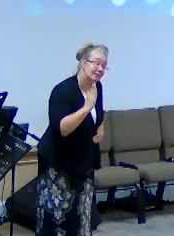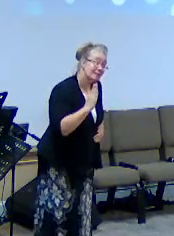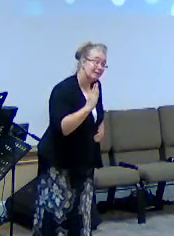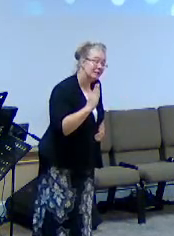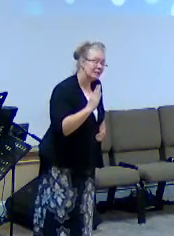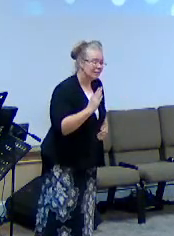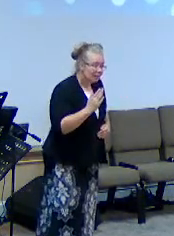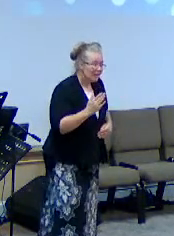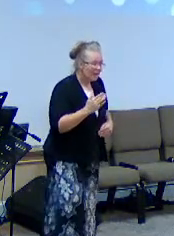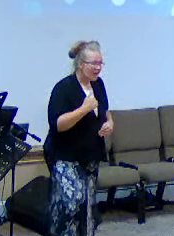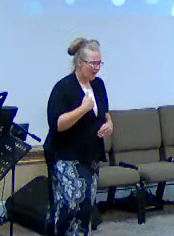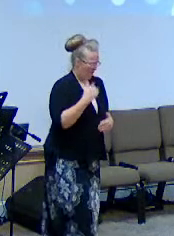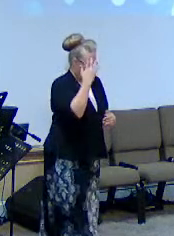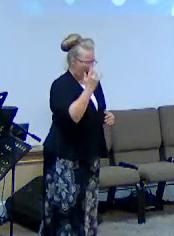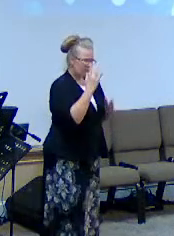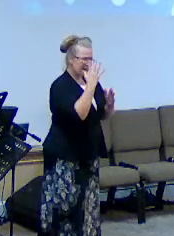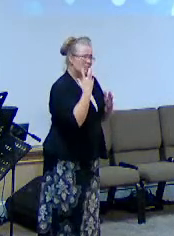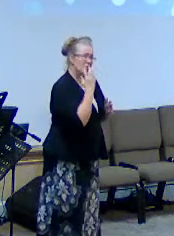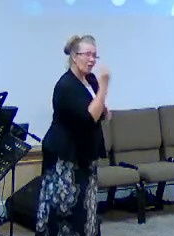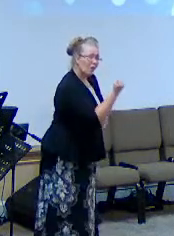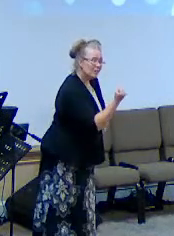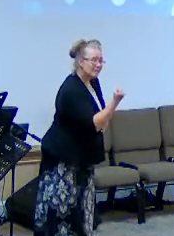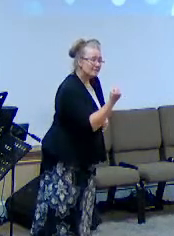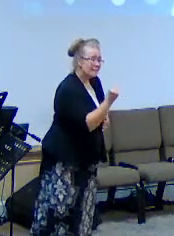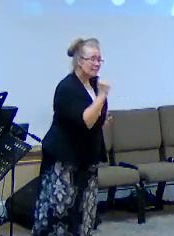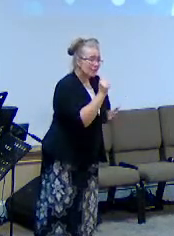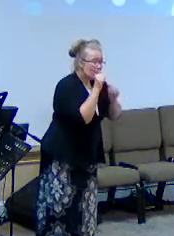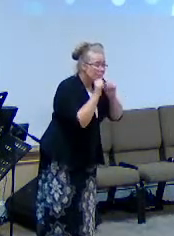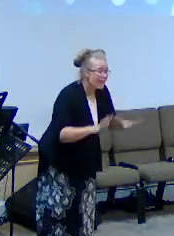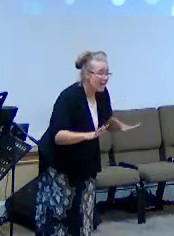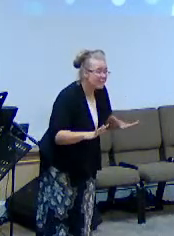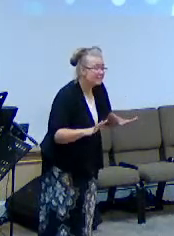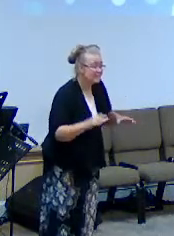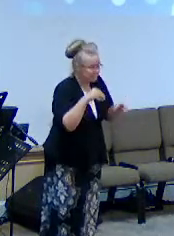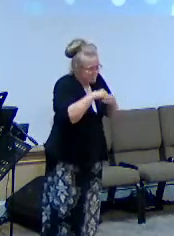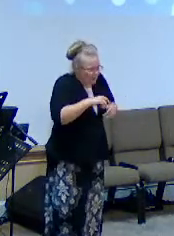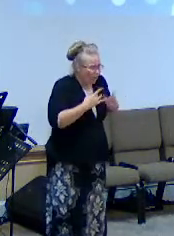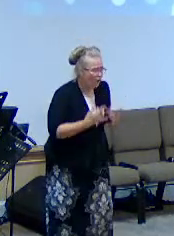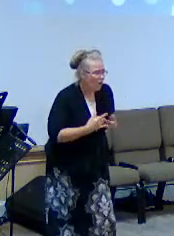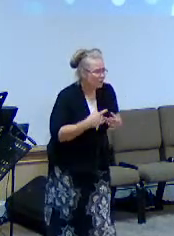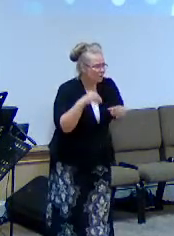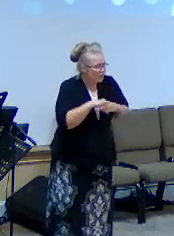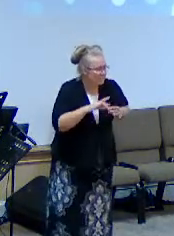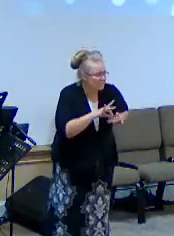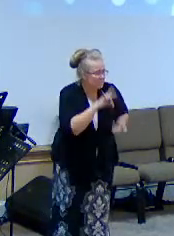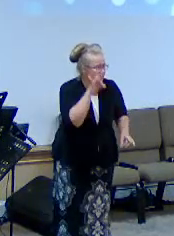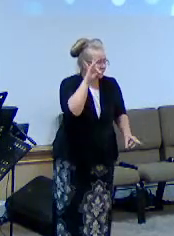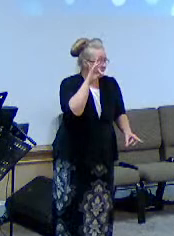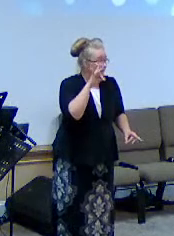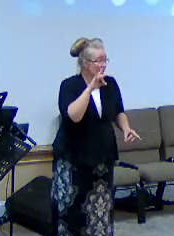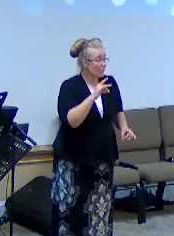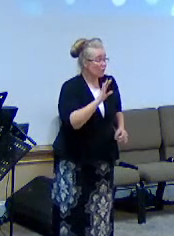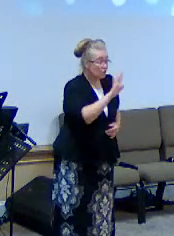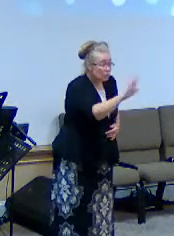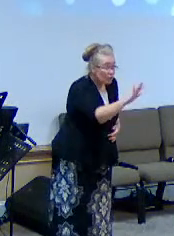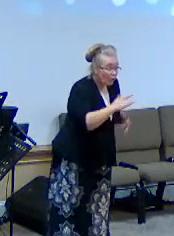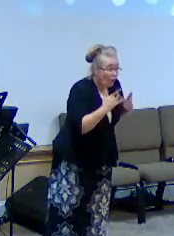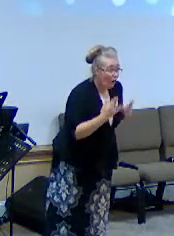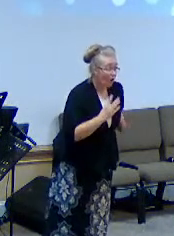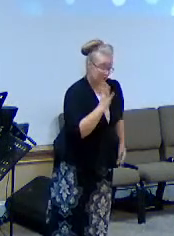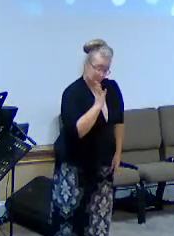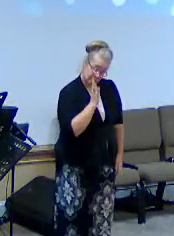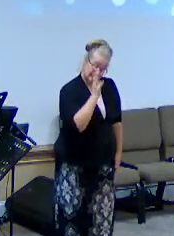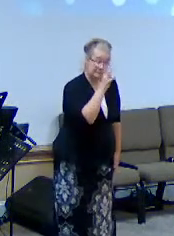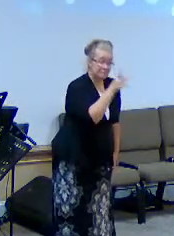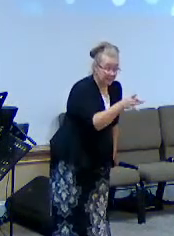No wonder we're cursed instead of blessed. It's become a part of us in our heart, in our spirit. And out of the abundance of your heart, you will